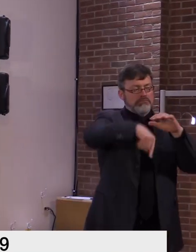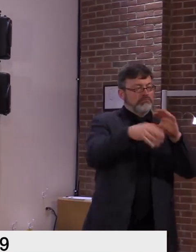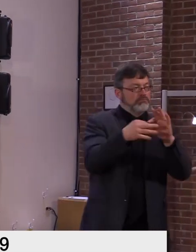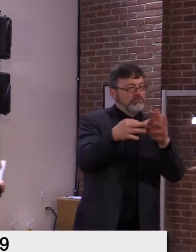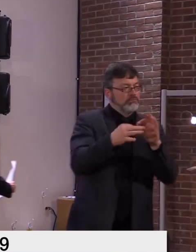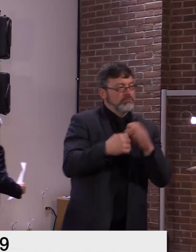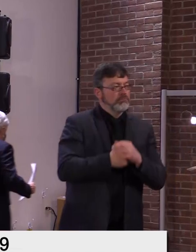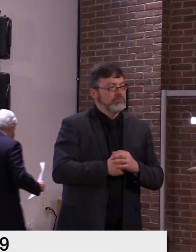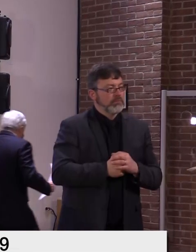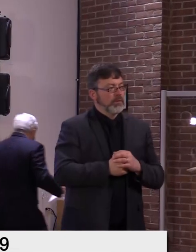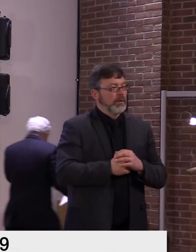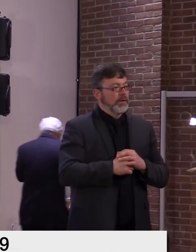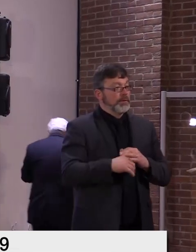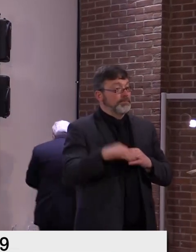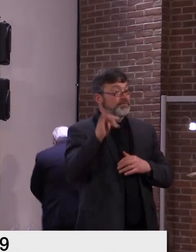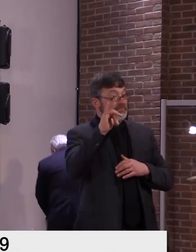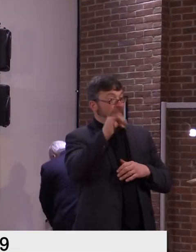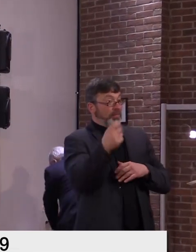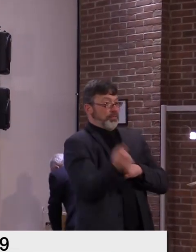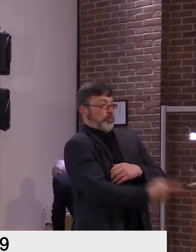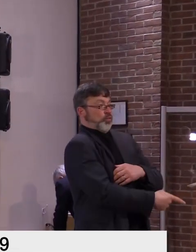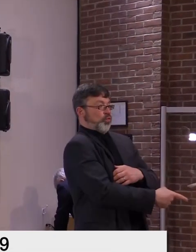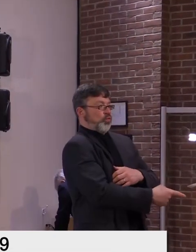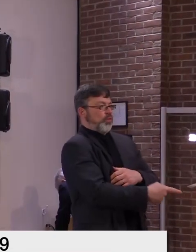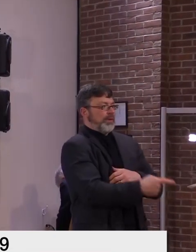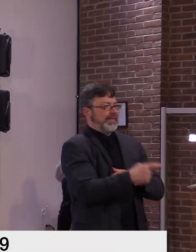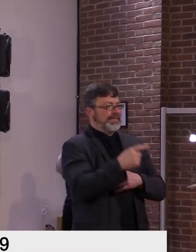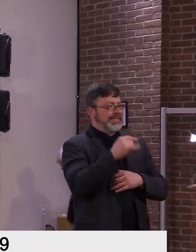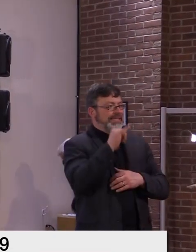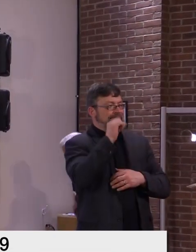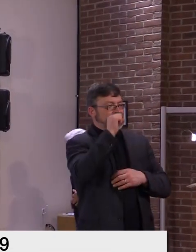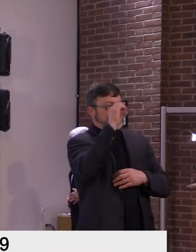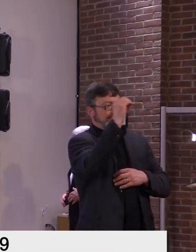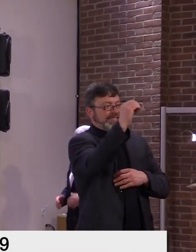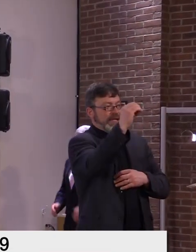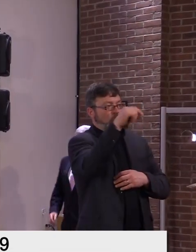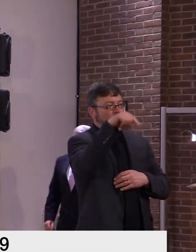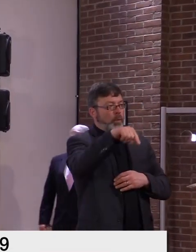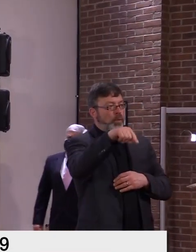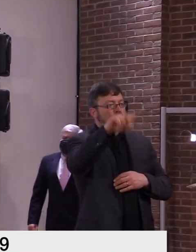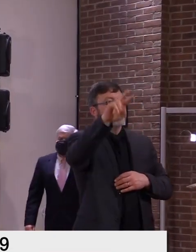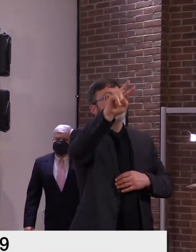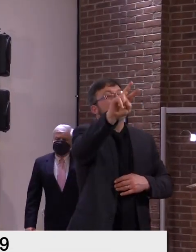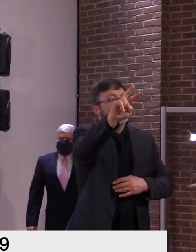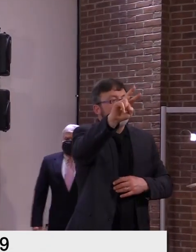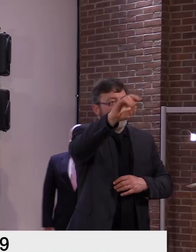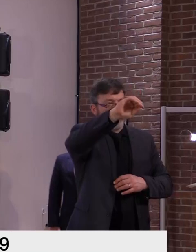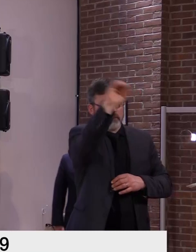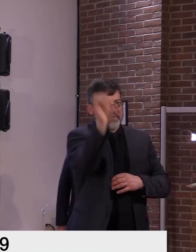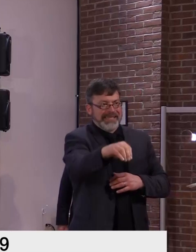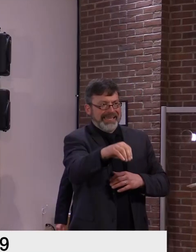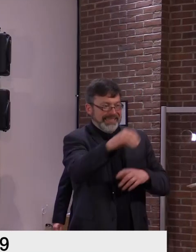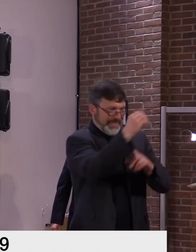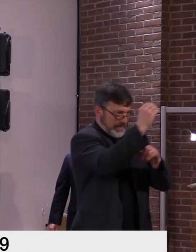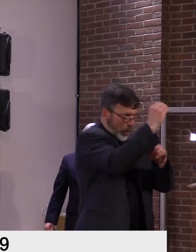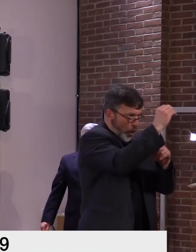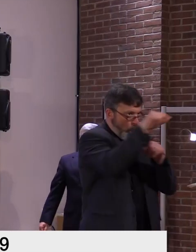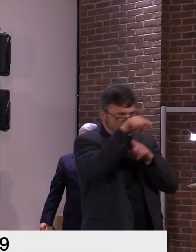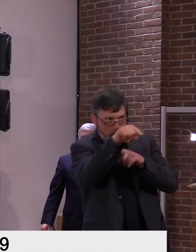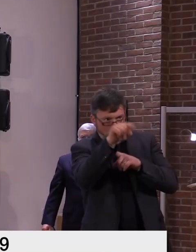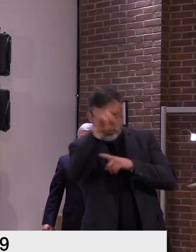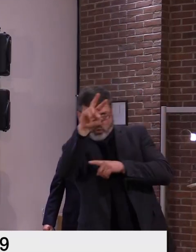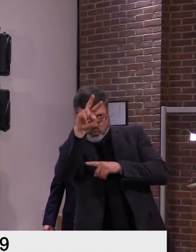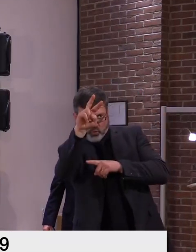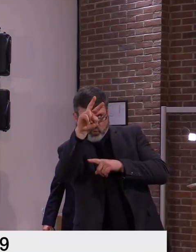And the wastage rate at this point in time is 0.2%, which comes out to in the